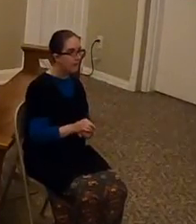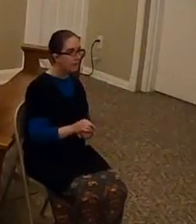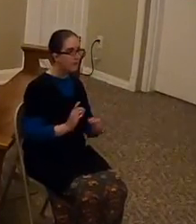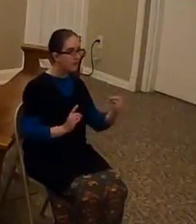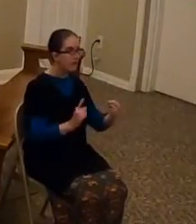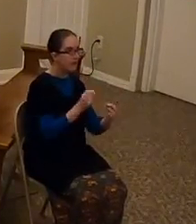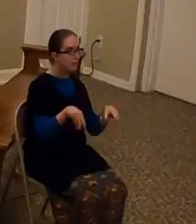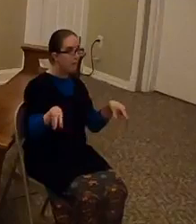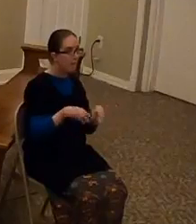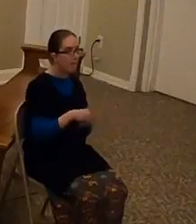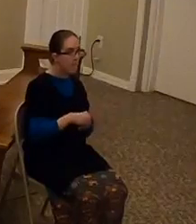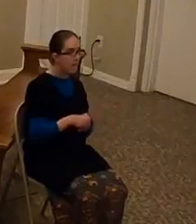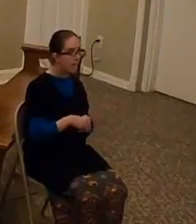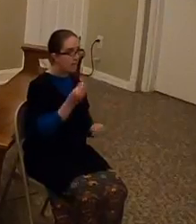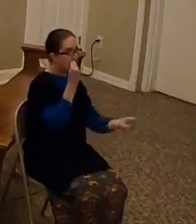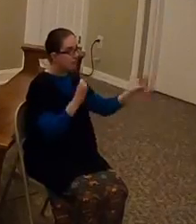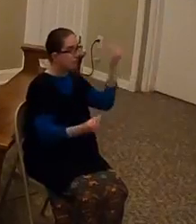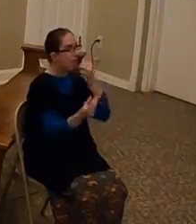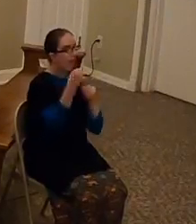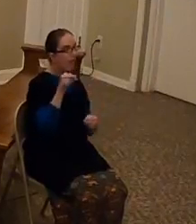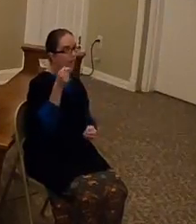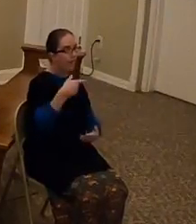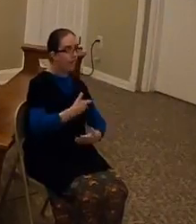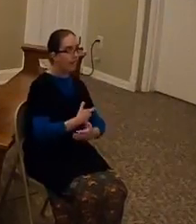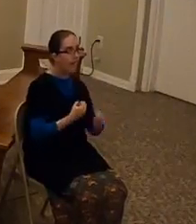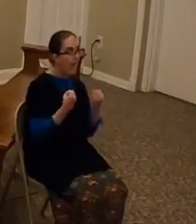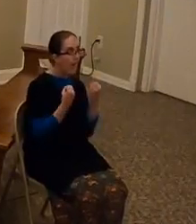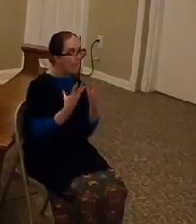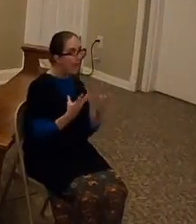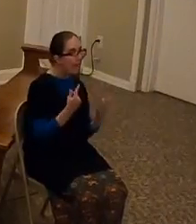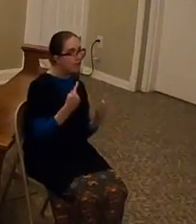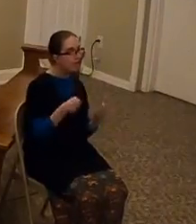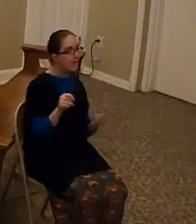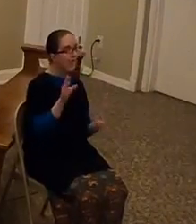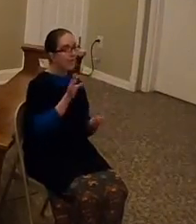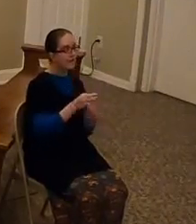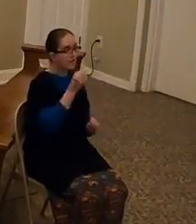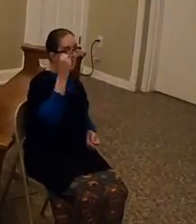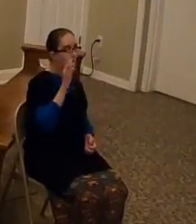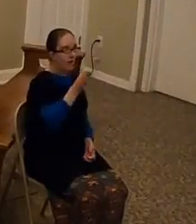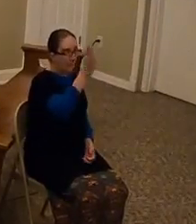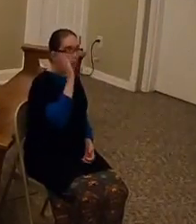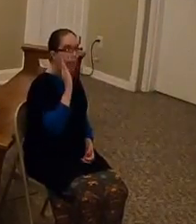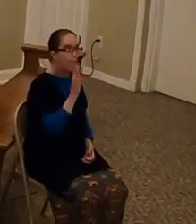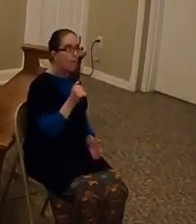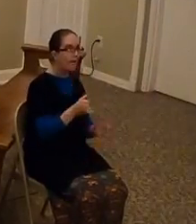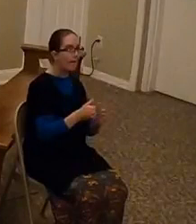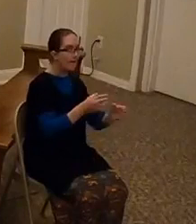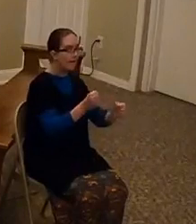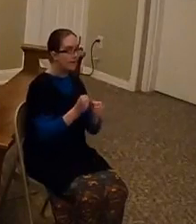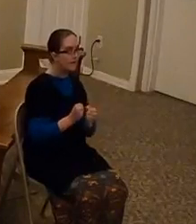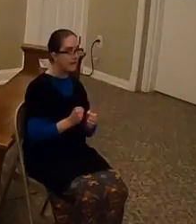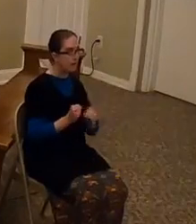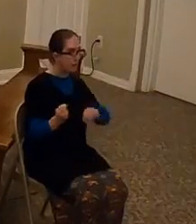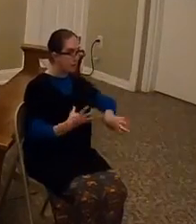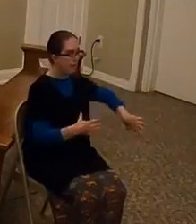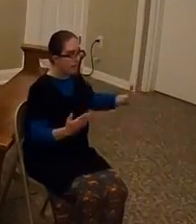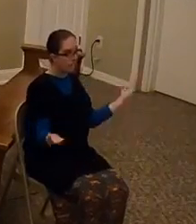Lamb? Yeah. Hallelujah. How much of the Spirit of God is it going to take to get you off the